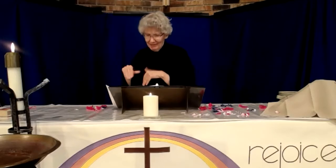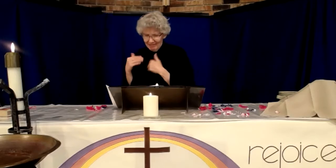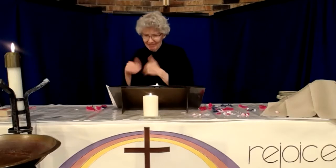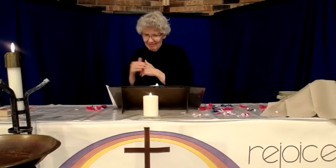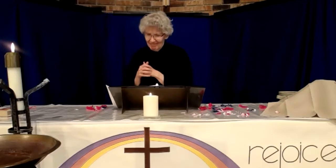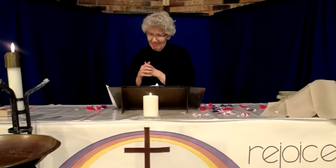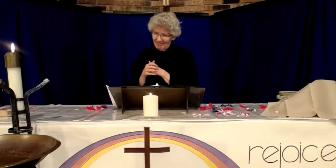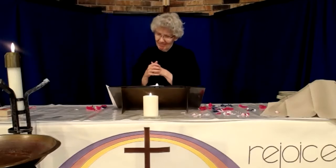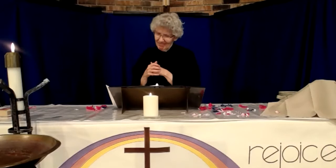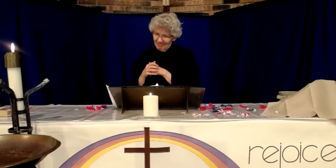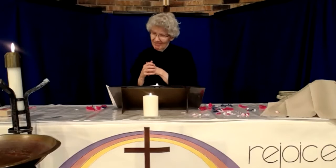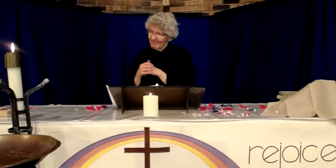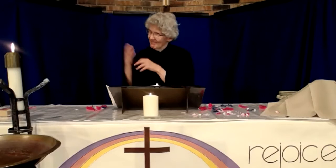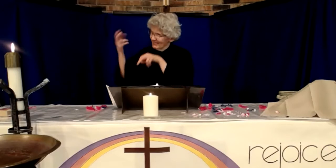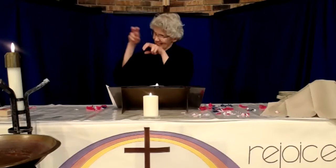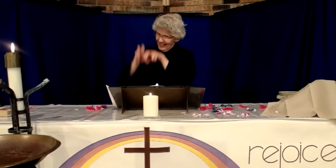me.